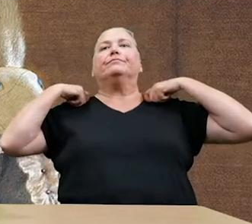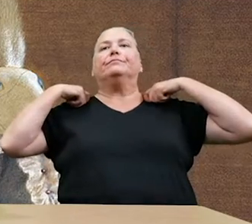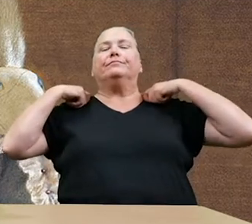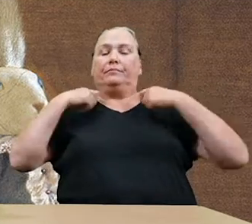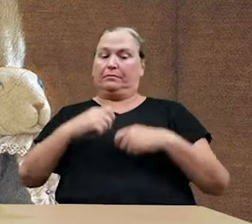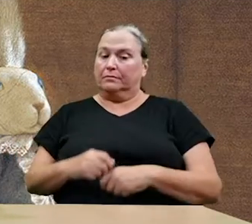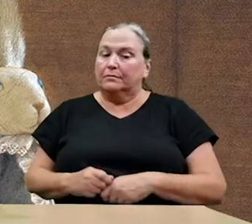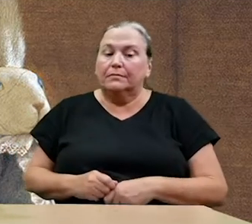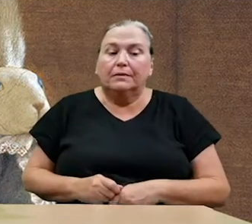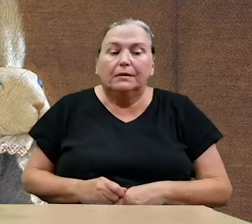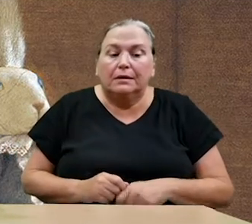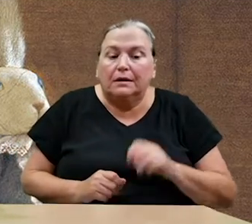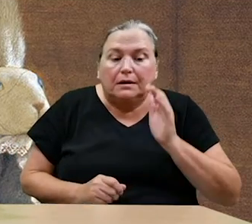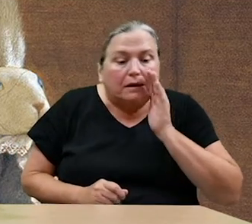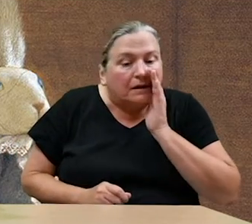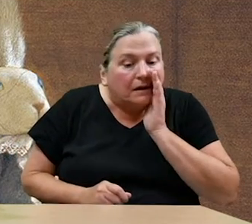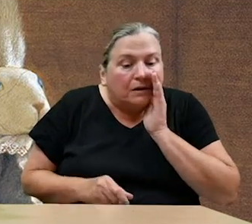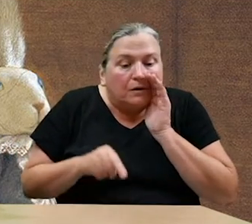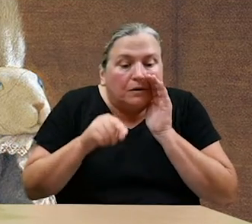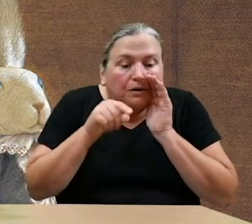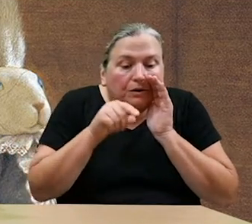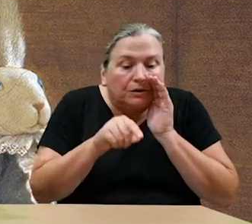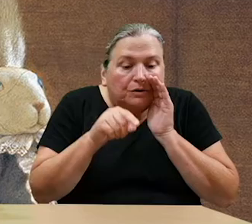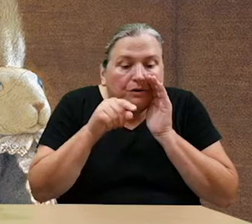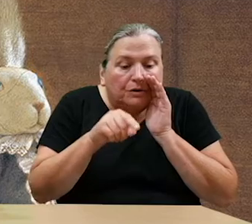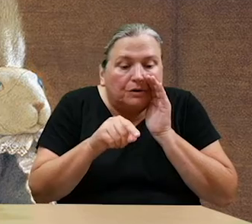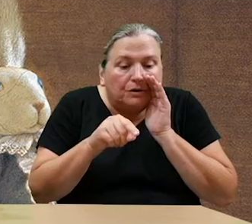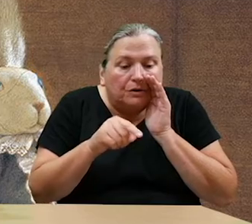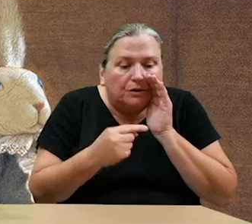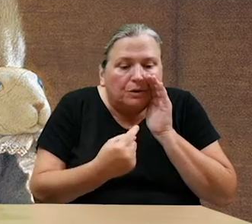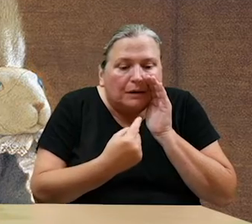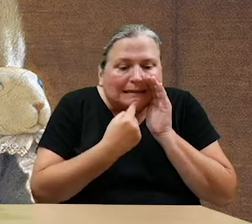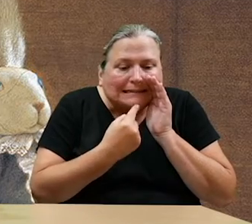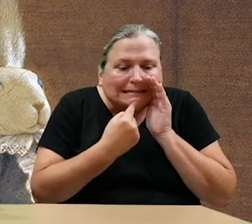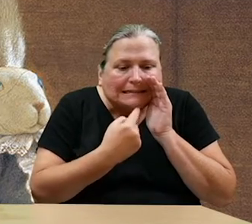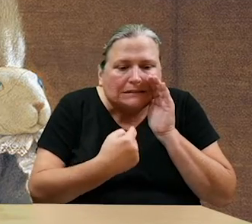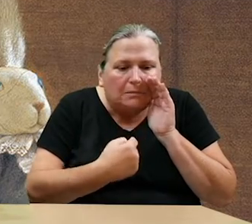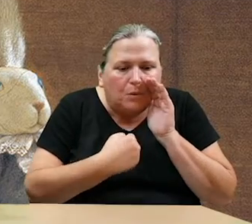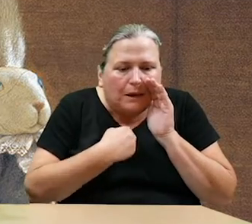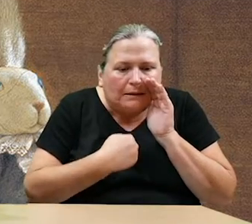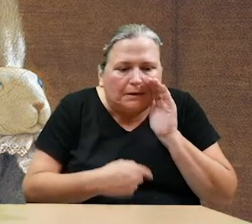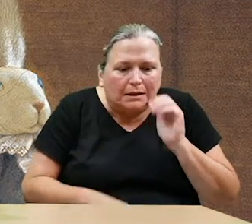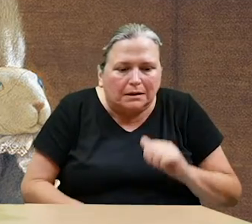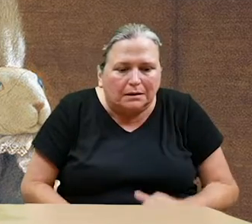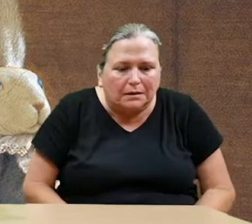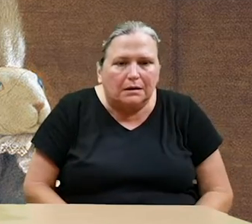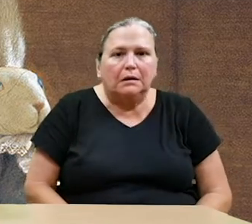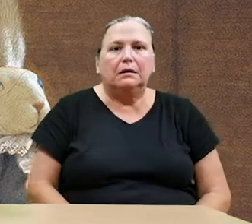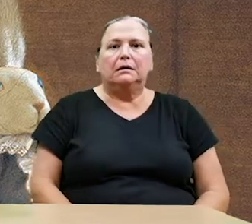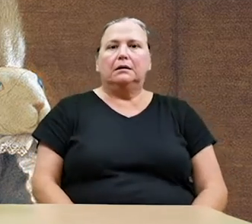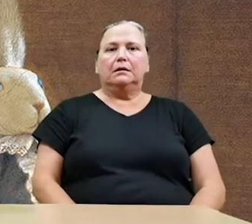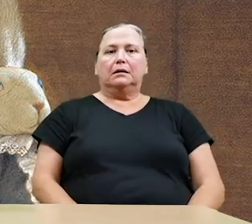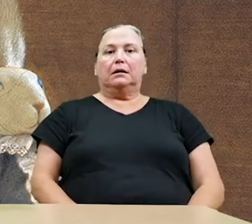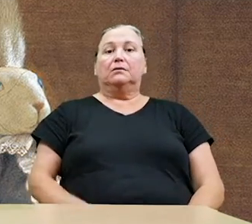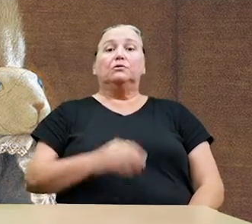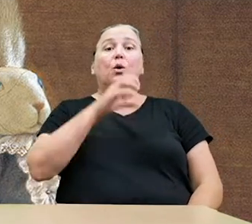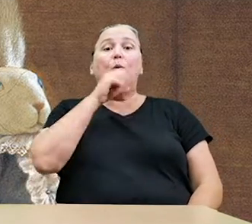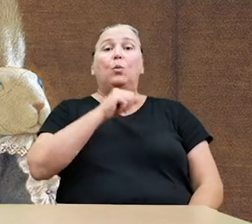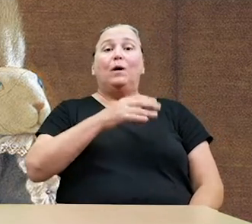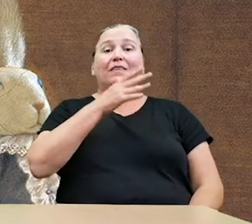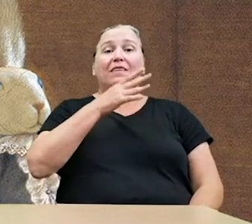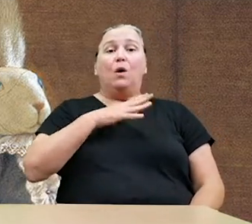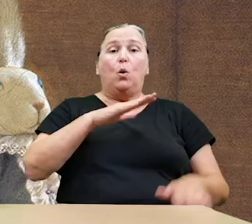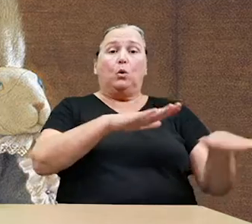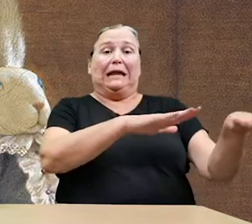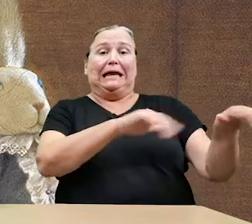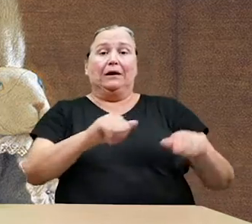him. She whispered, "You disappoint me." After the old lady left,